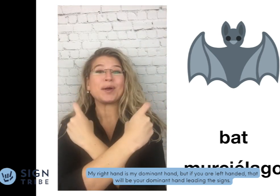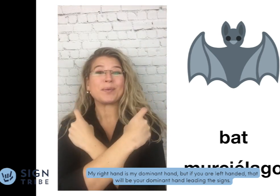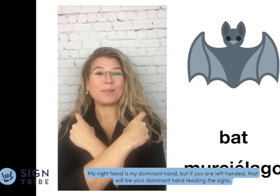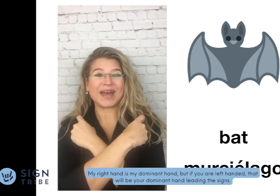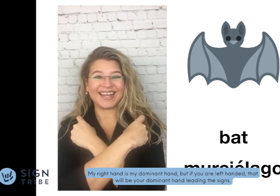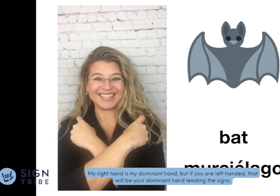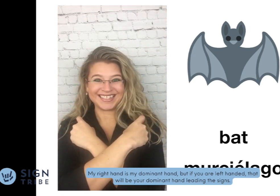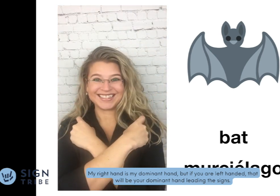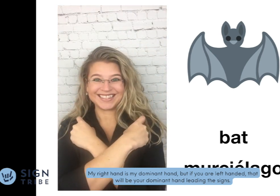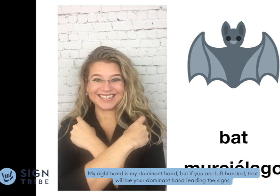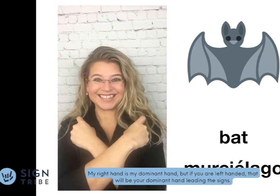Bat.